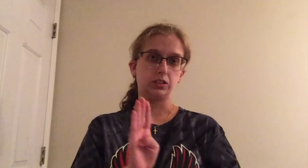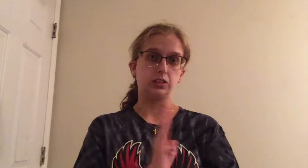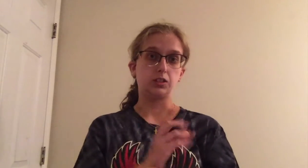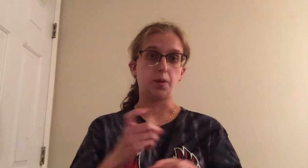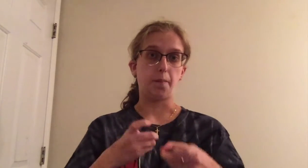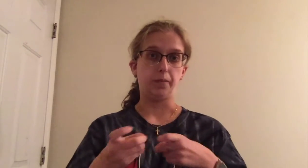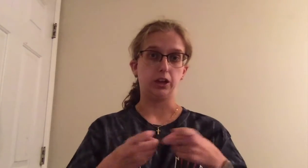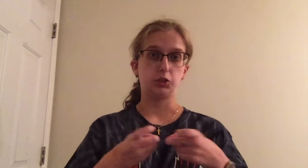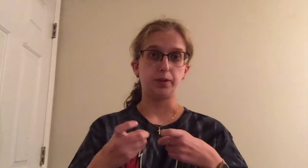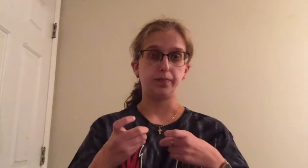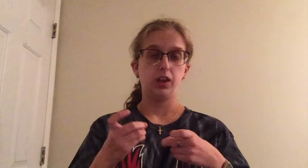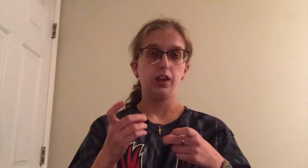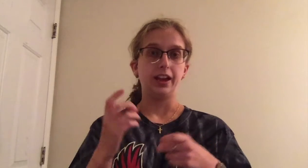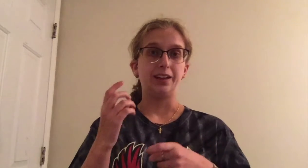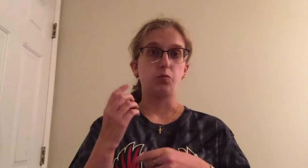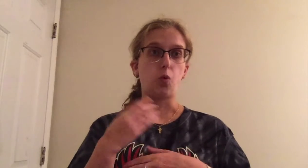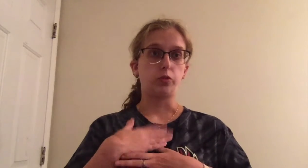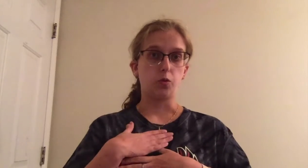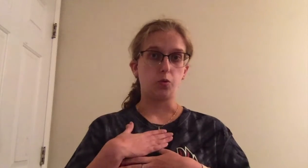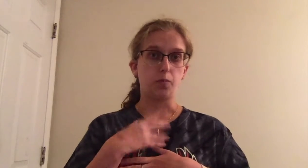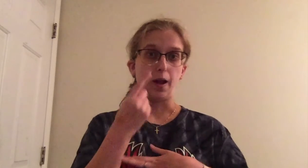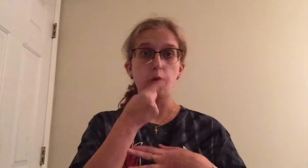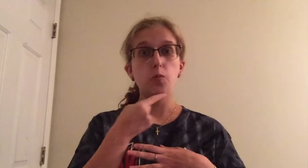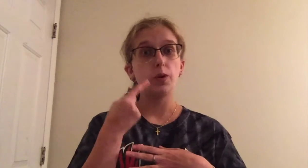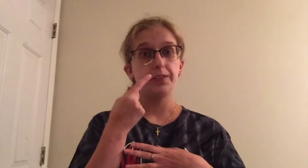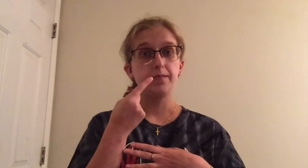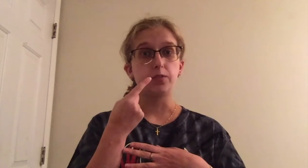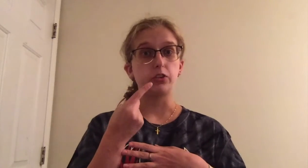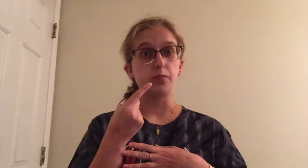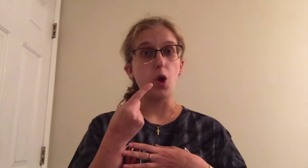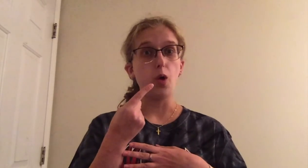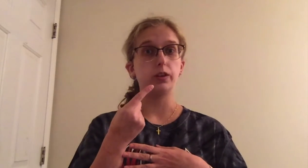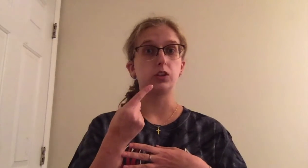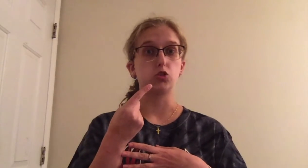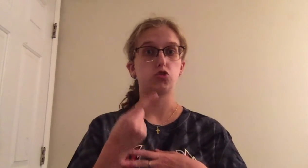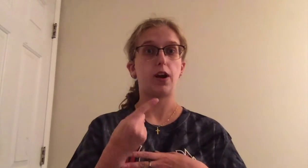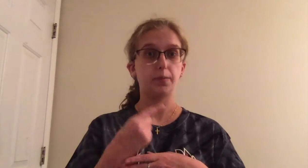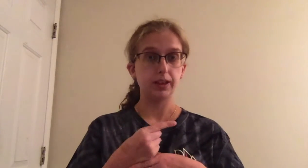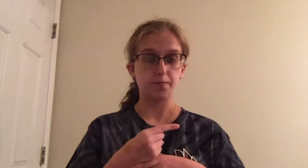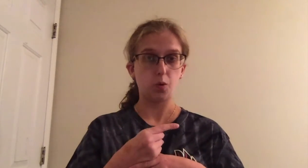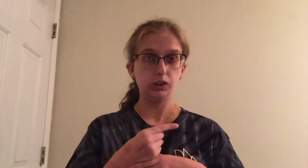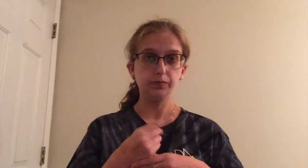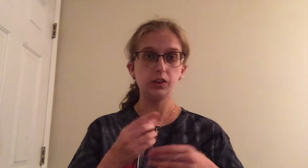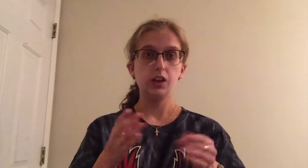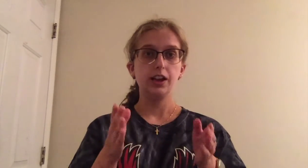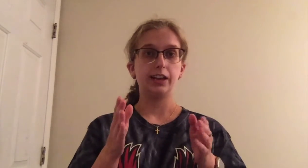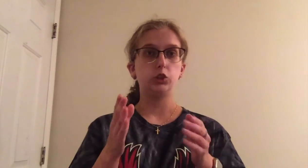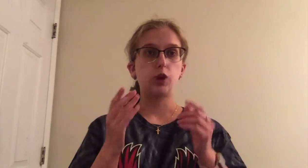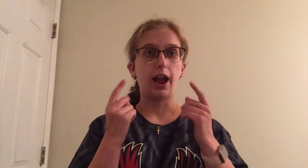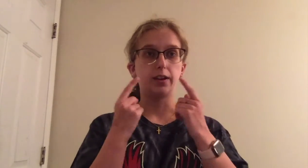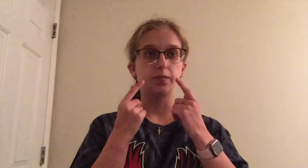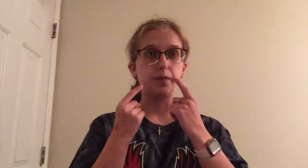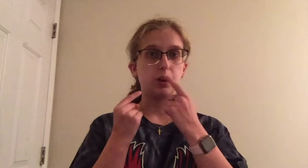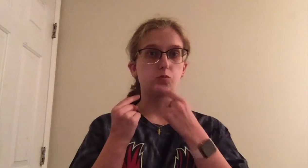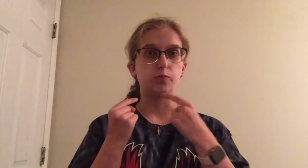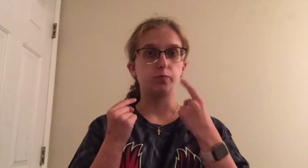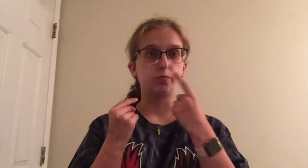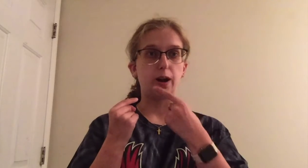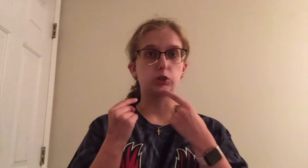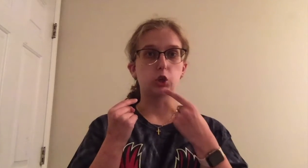business management. And the mouth morpheme for small is incredibly important, and you kind of round your lips a